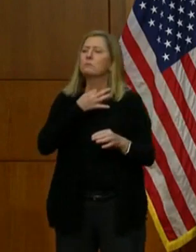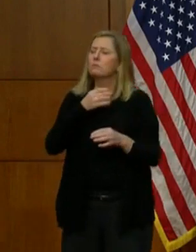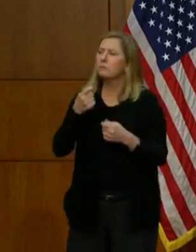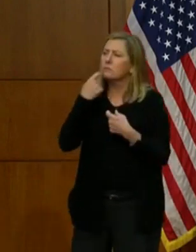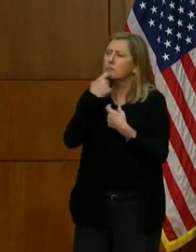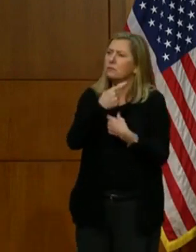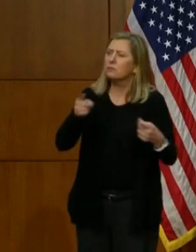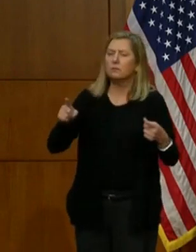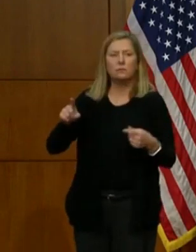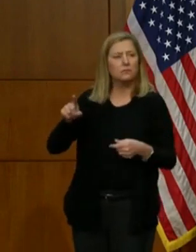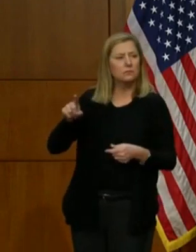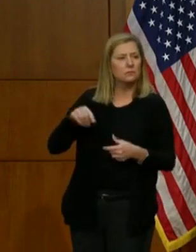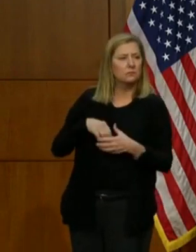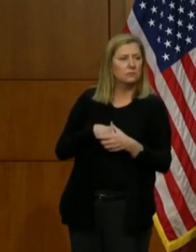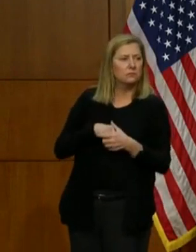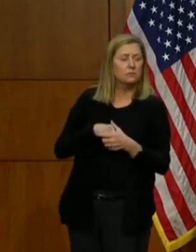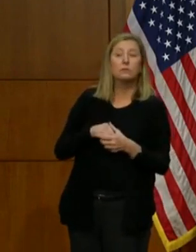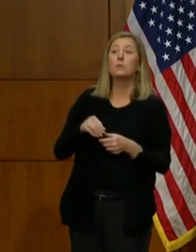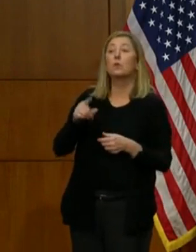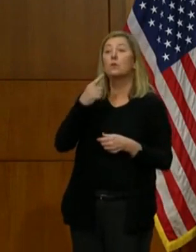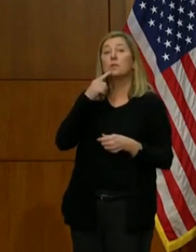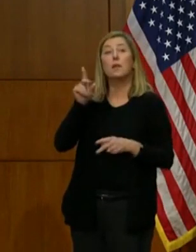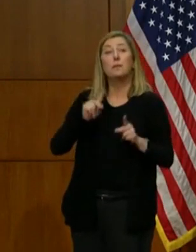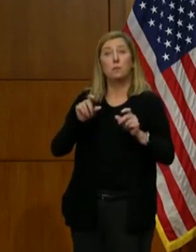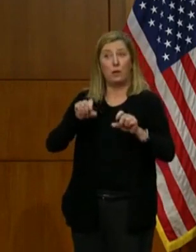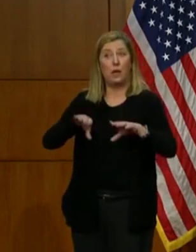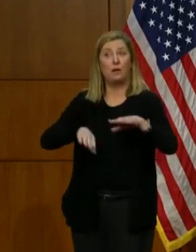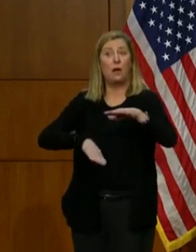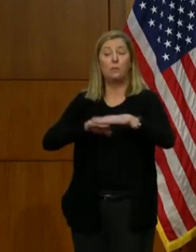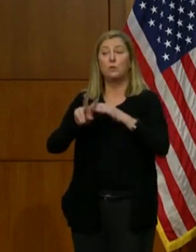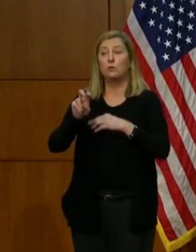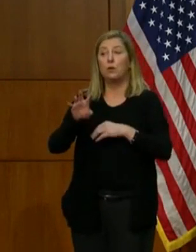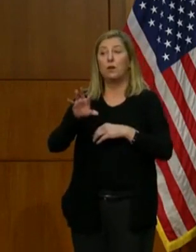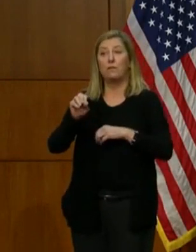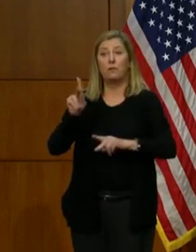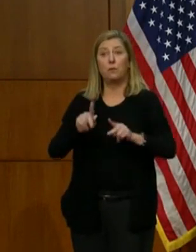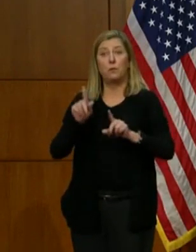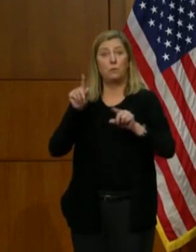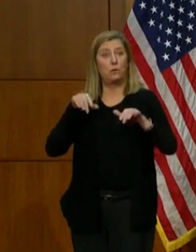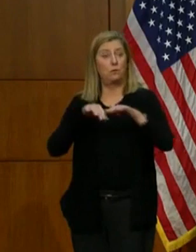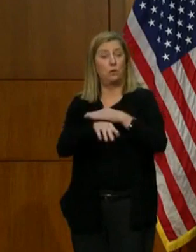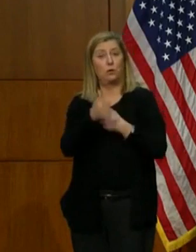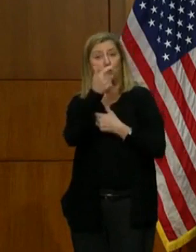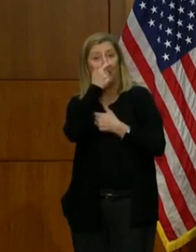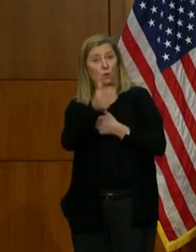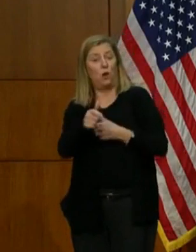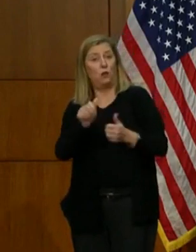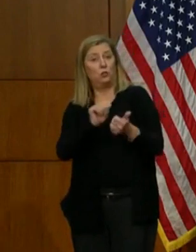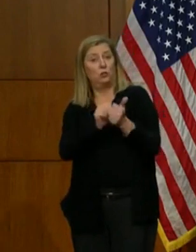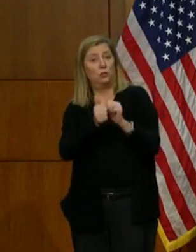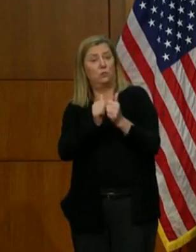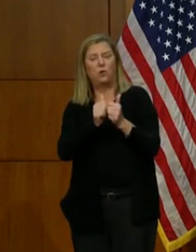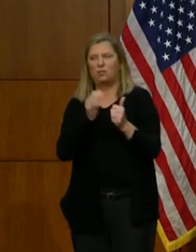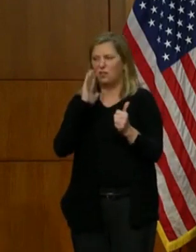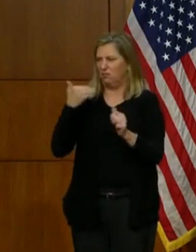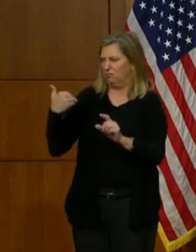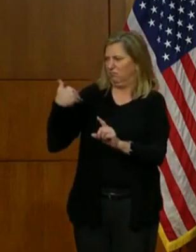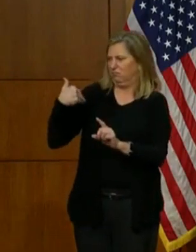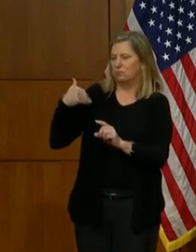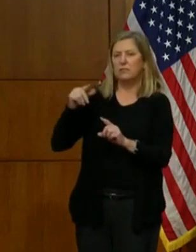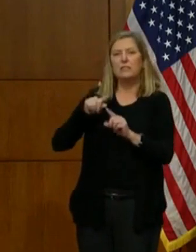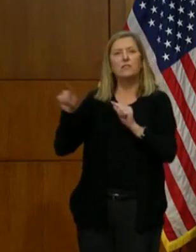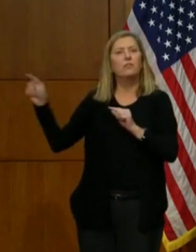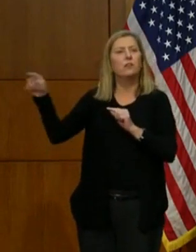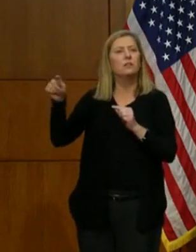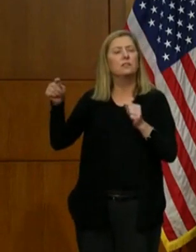regarding that 250 capacity for sporting events. I believe it was late last month, several dozen athletic and entertainment venue operators